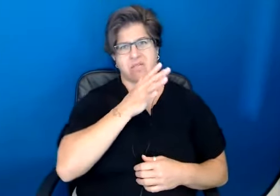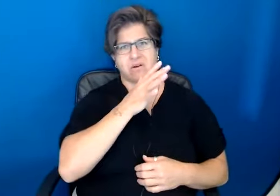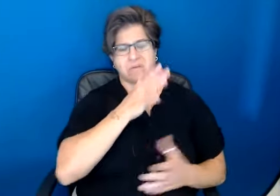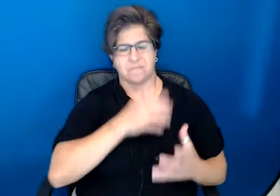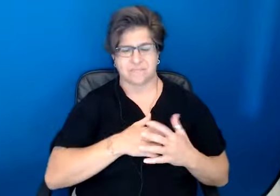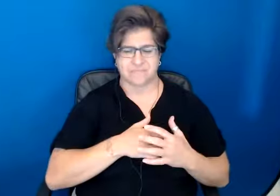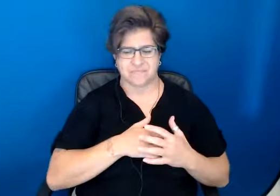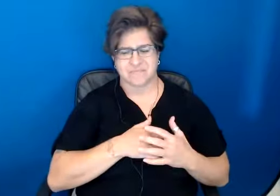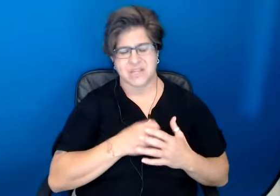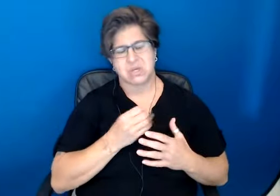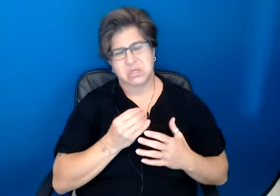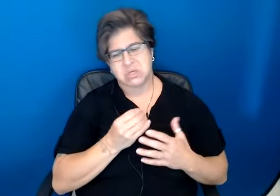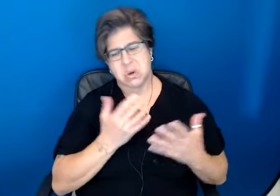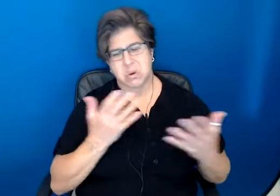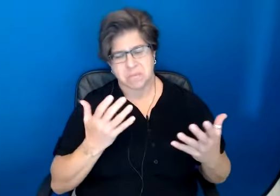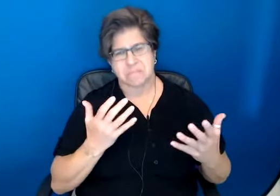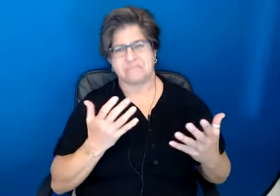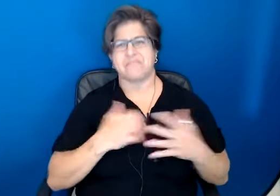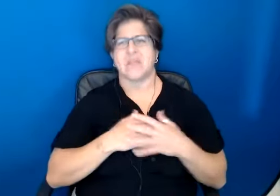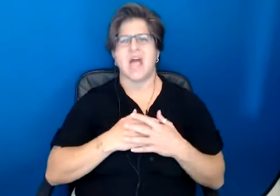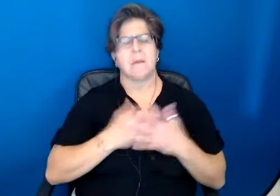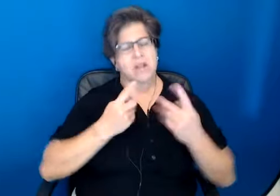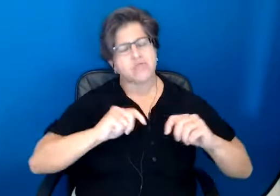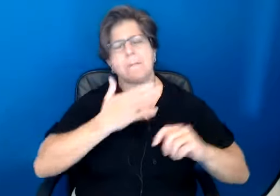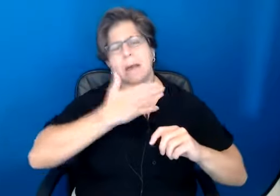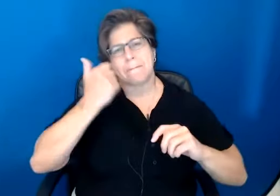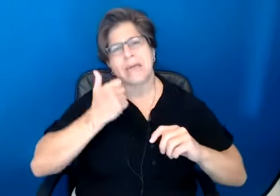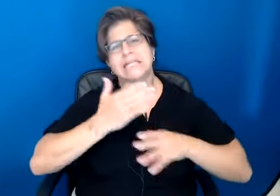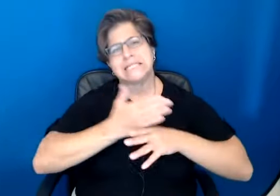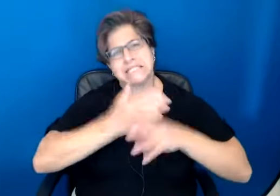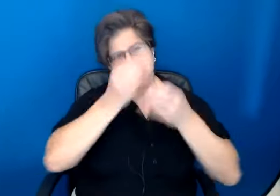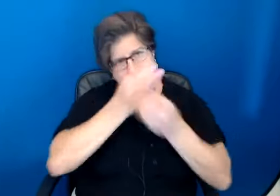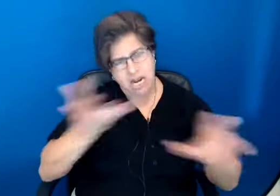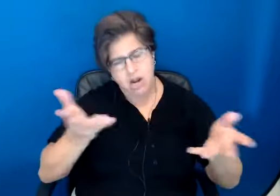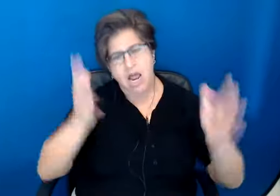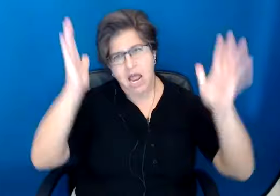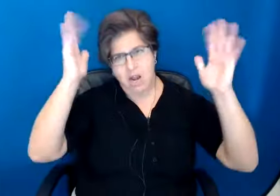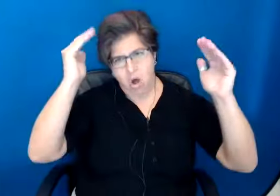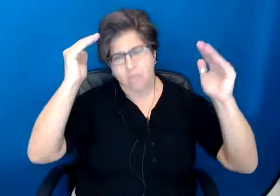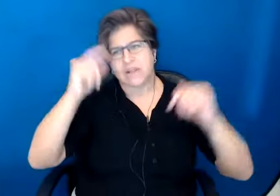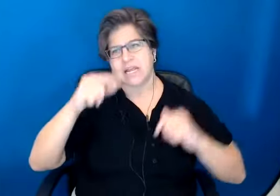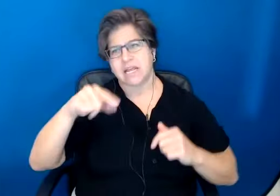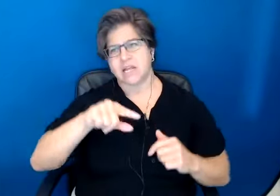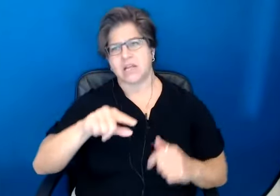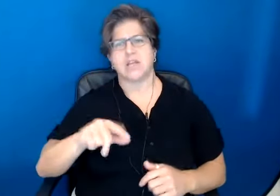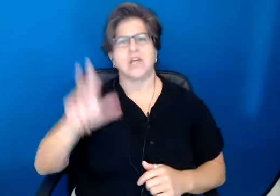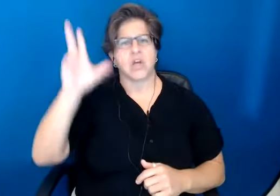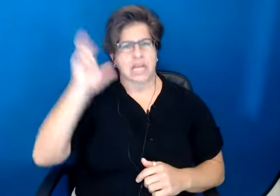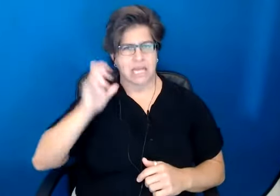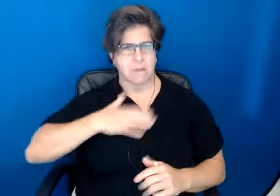from the wreckage of alcoholism, isn't it? You know, and how that first intimate relationship again that you get with life